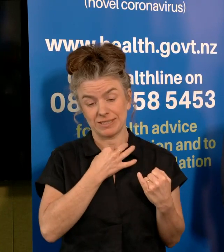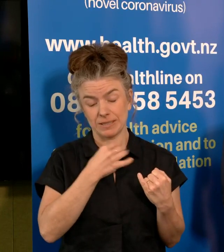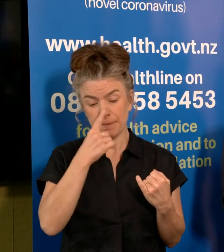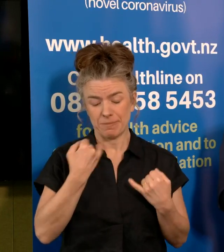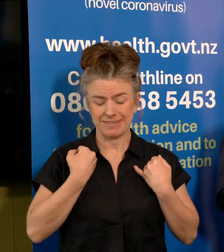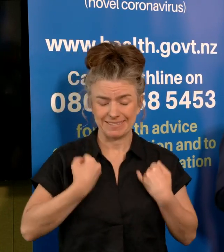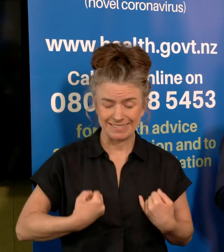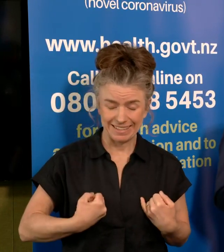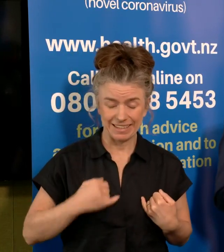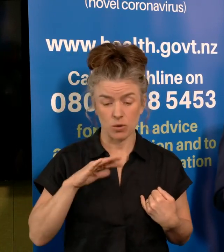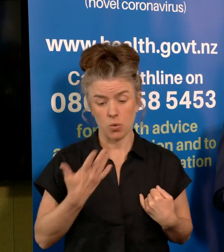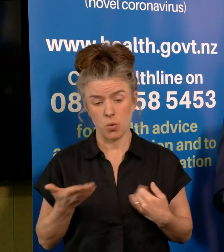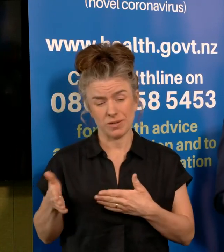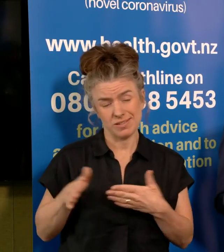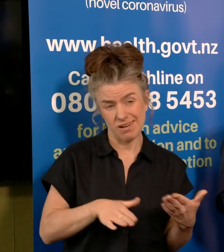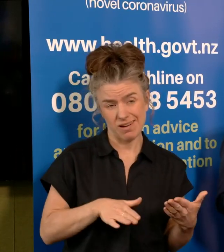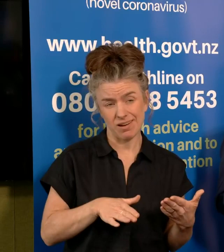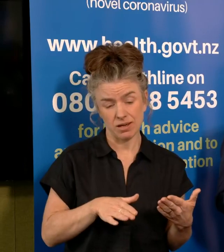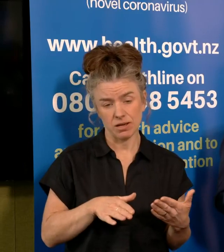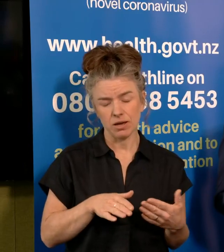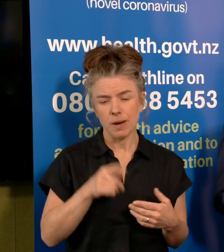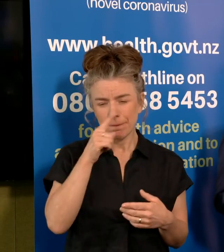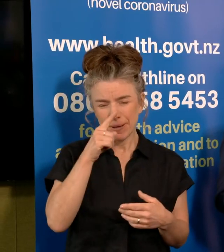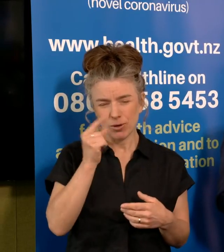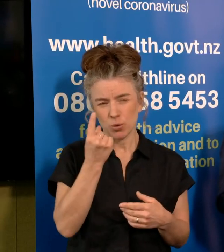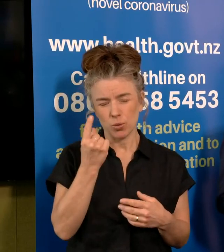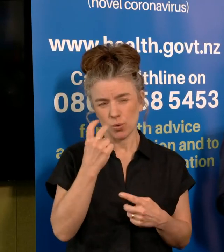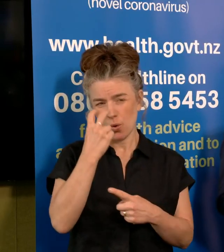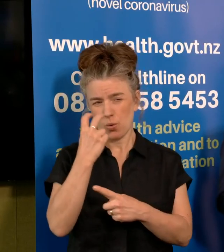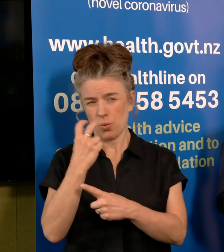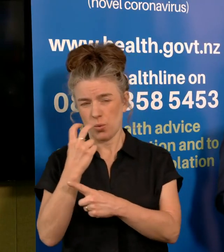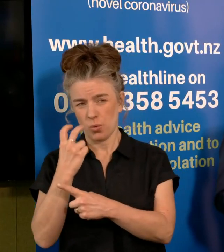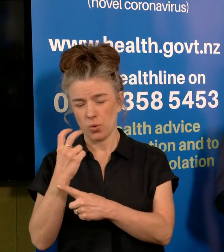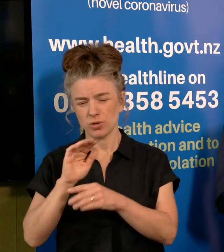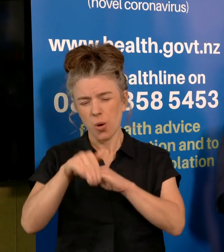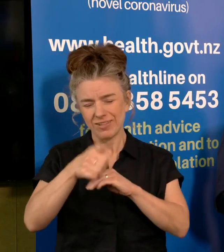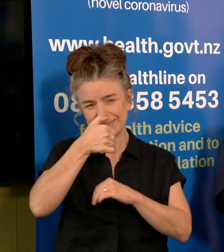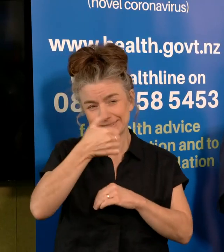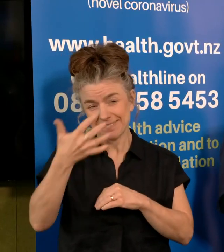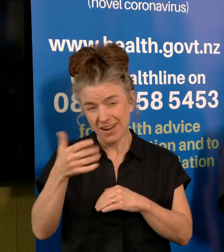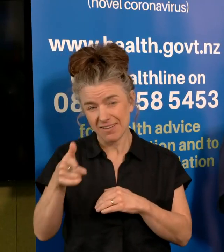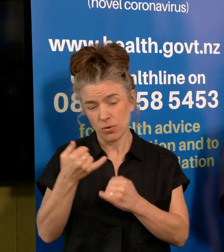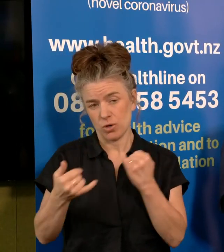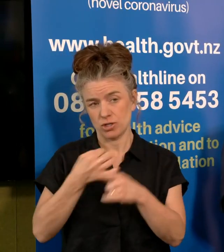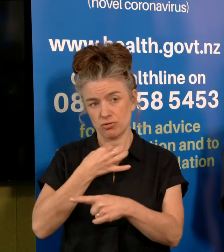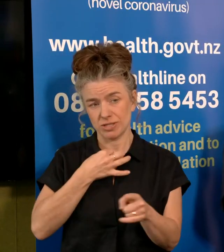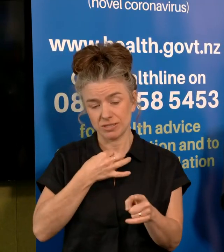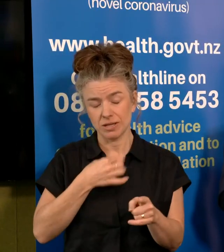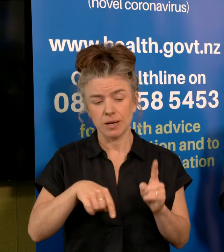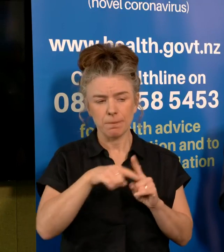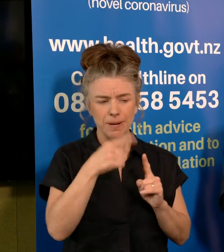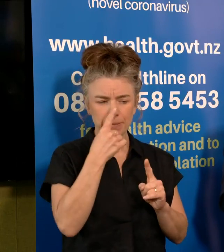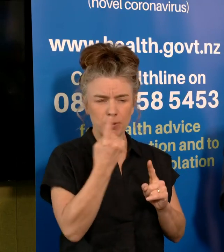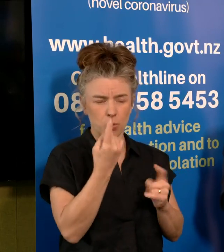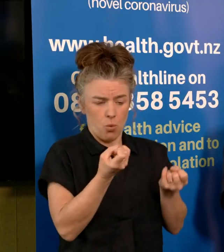severe complications or of dying, those are older people, so we generally say over 65, and people with